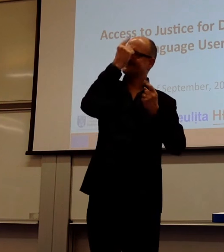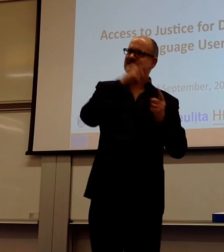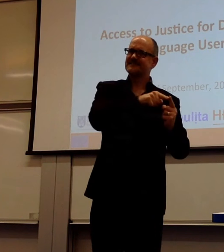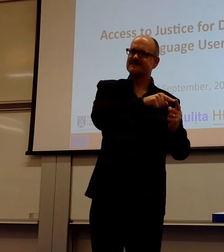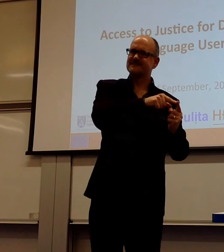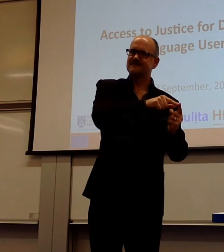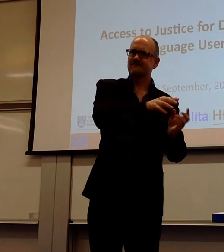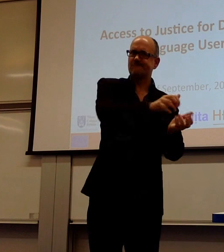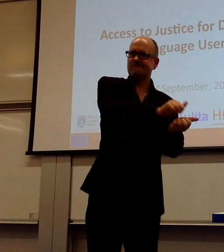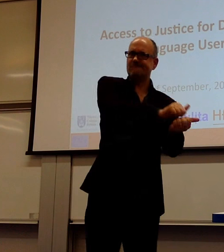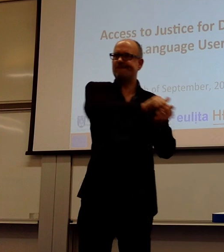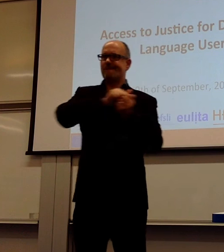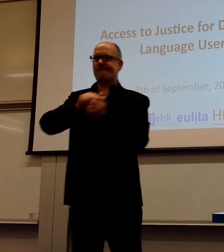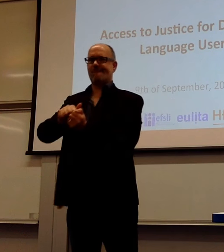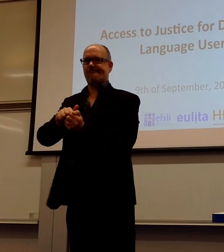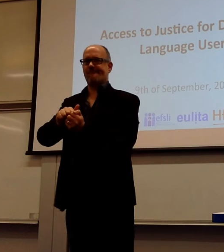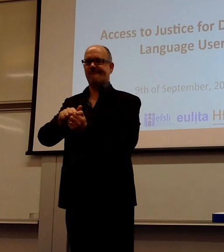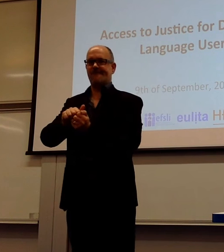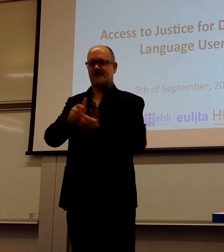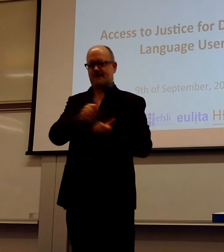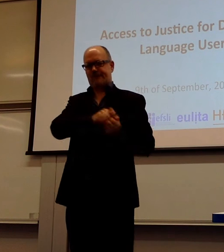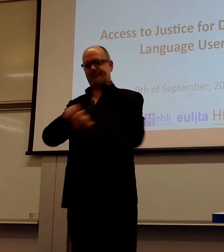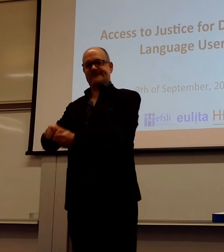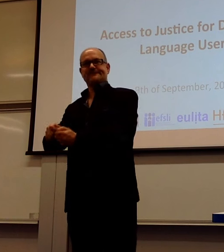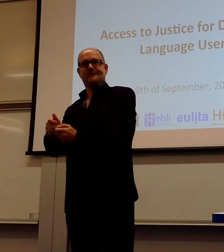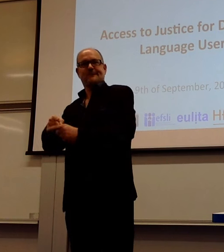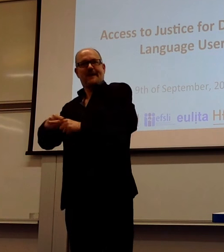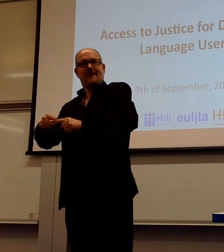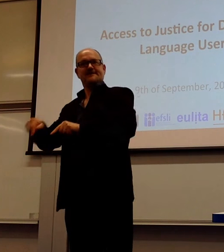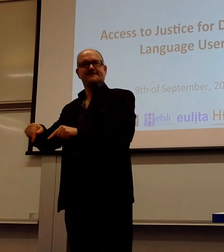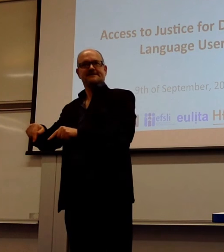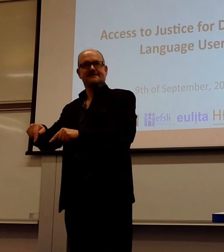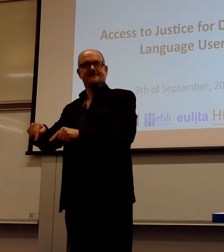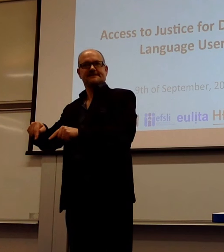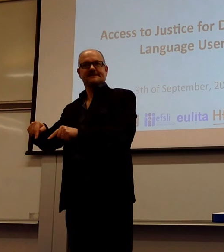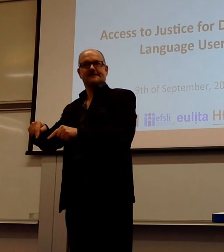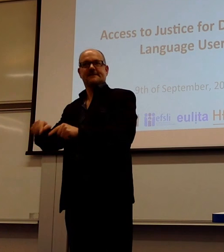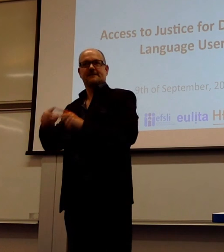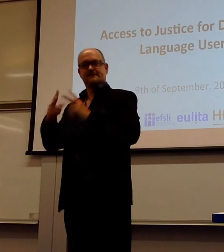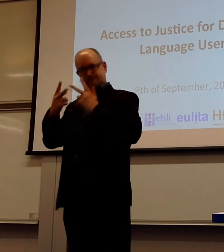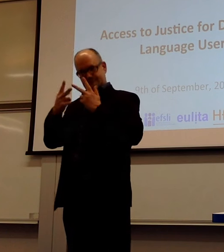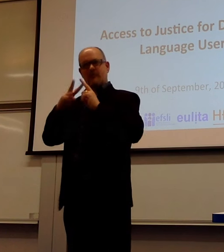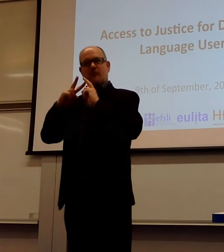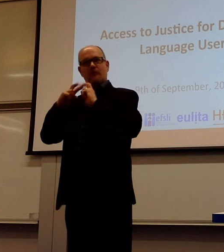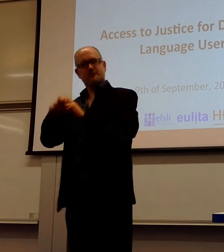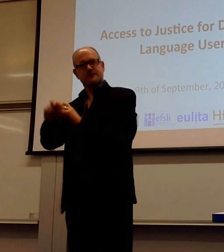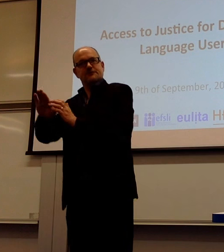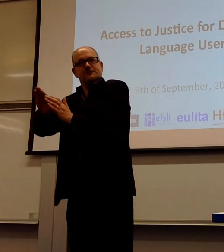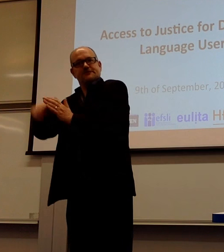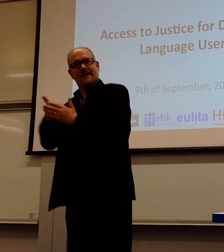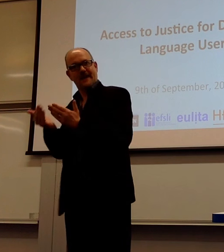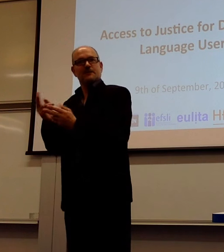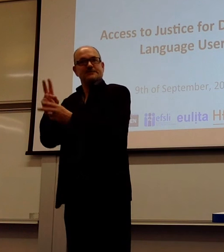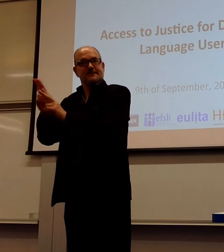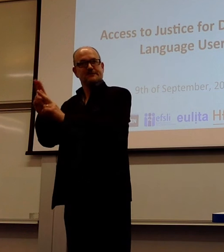So we thought, well, why don't we borrow some of those ideas, transfer them first of all to England, and to